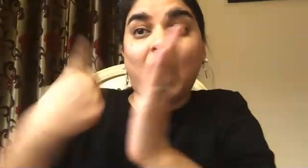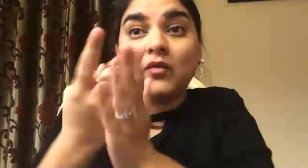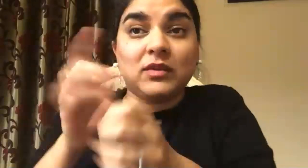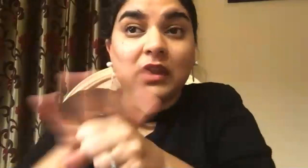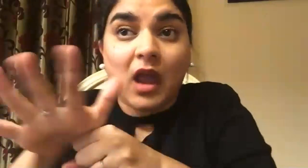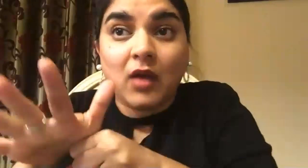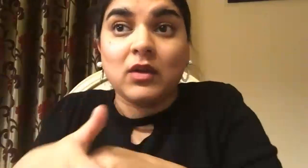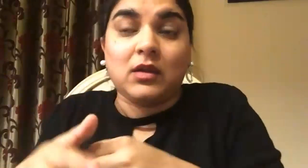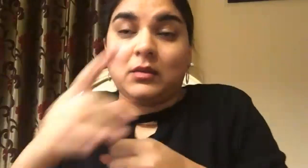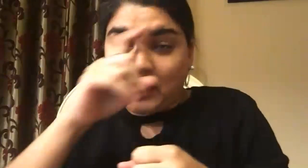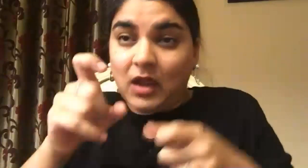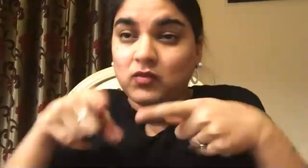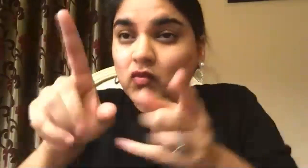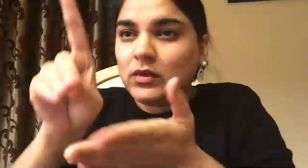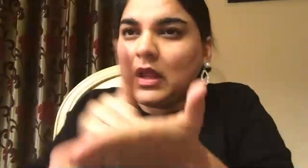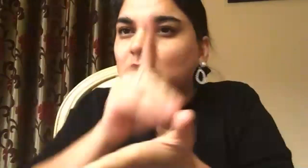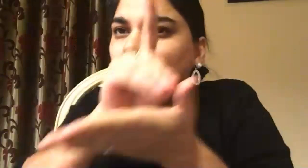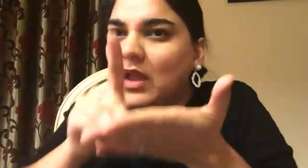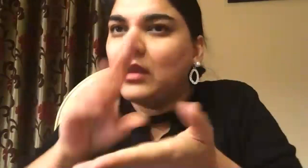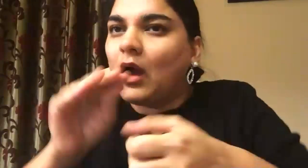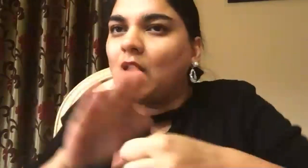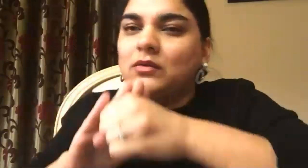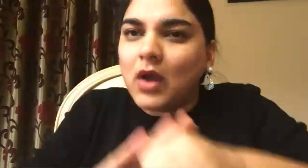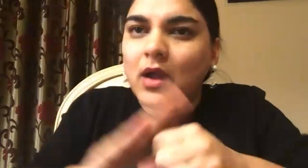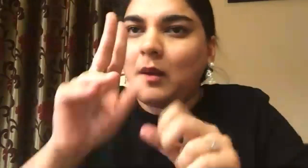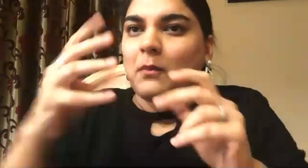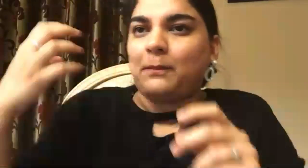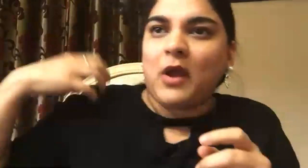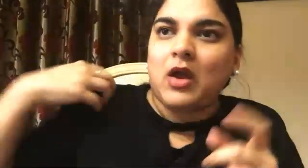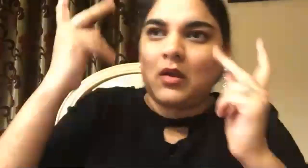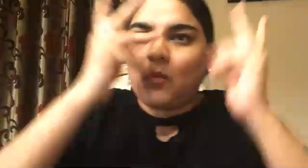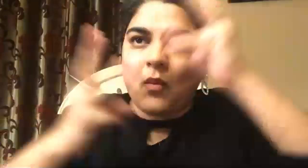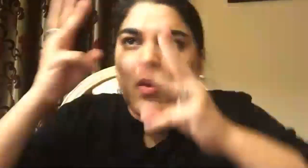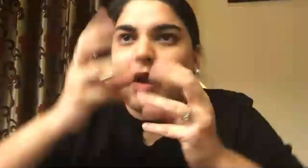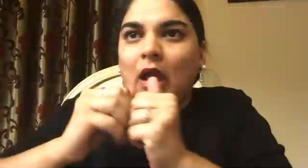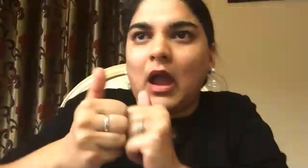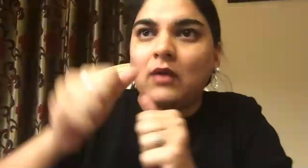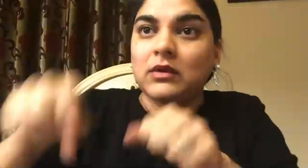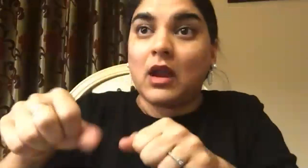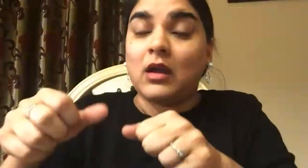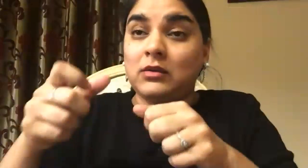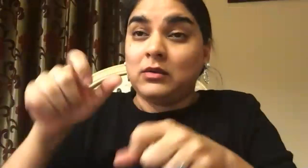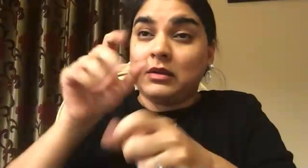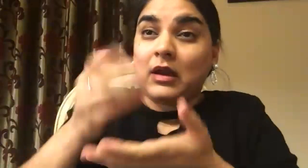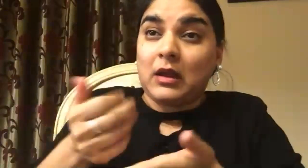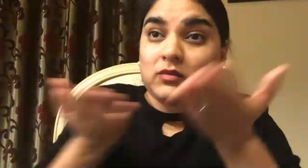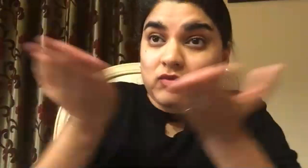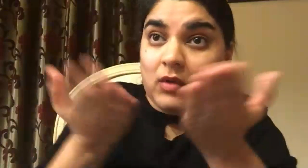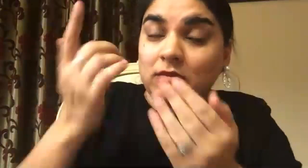You know, so some people, you know, to re-stress my point, some people, you know, in the disability community, you know, they don't have jobs, they don't have